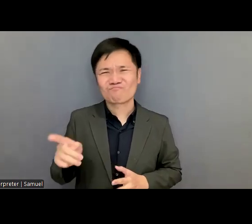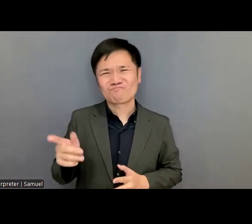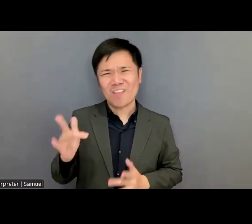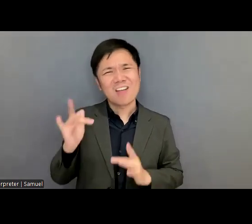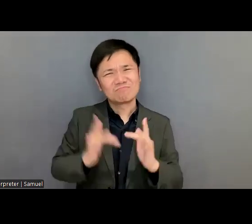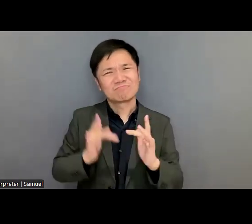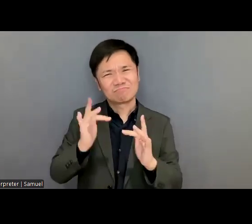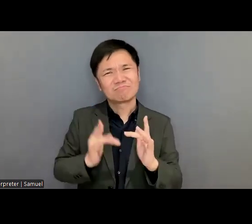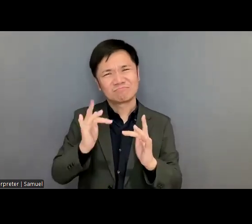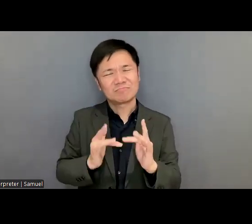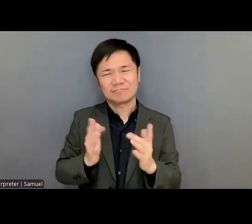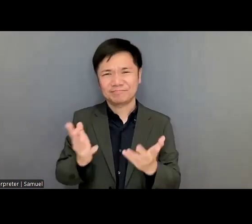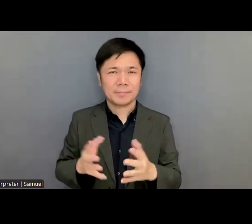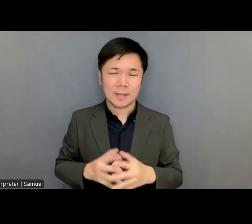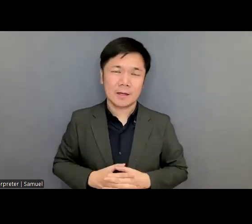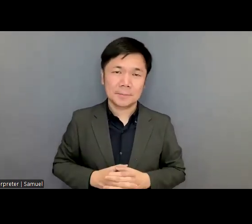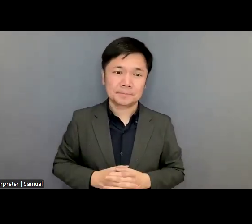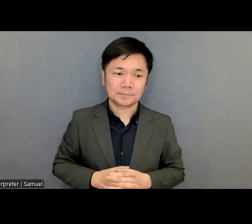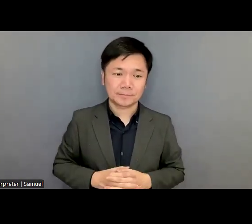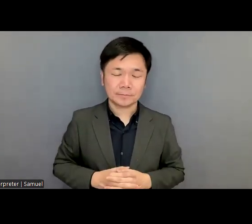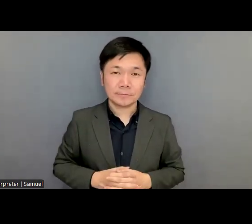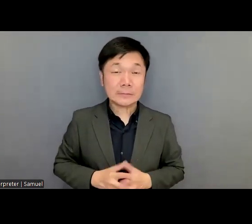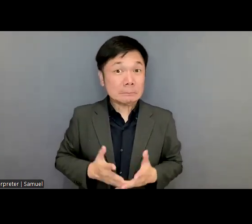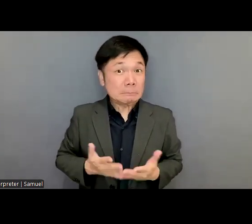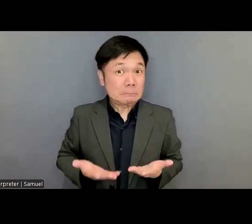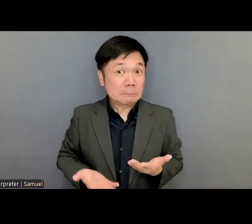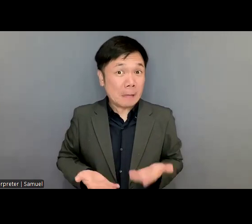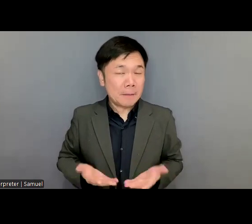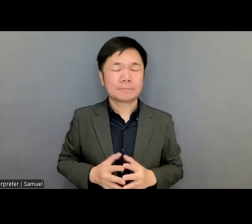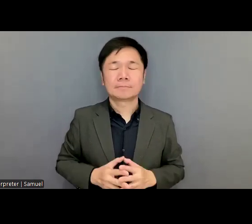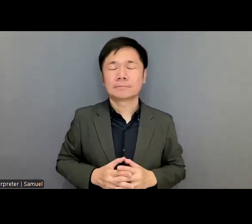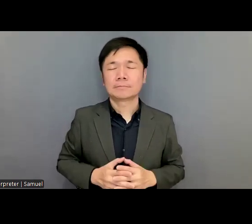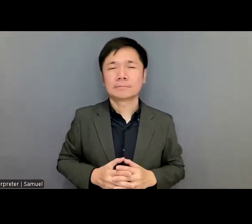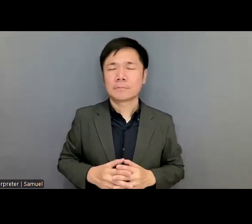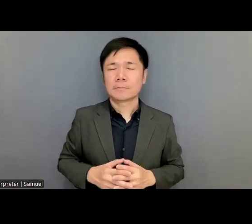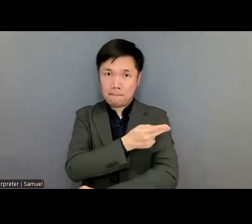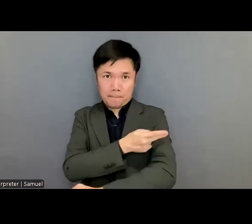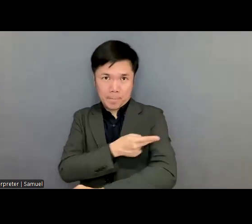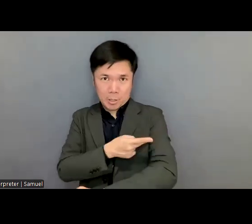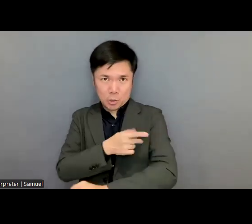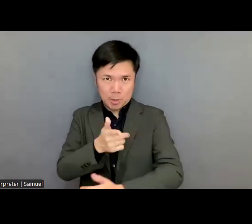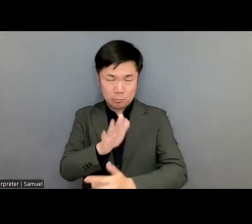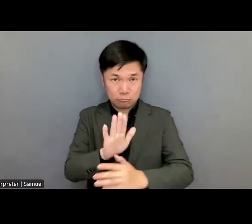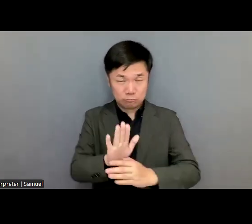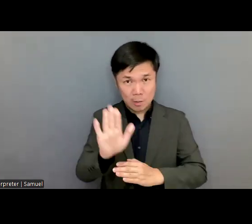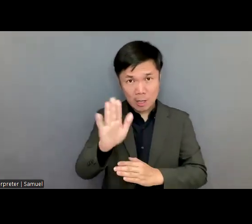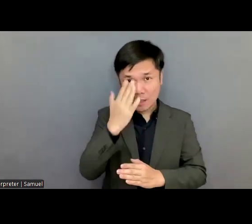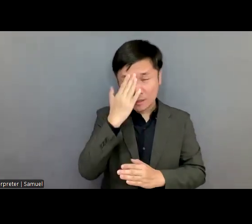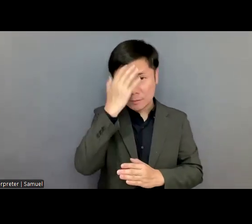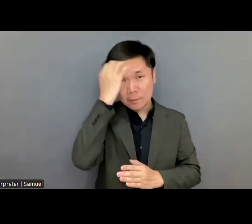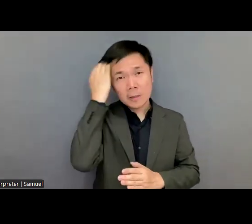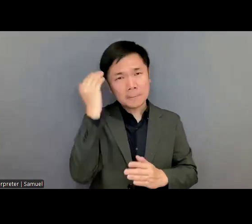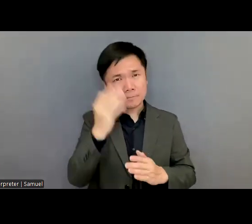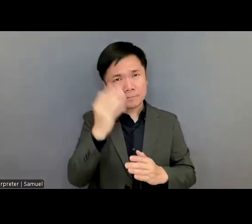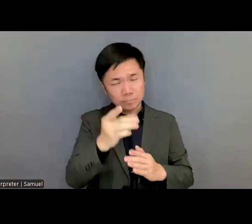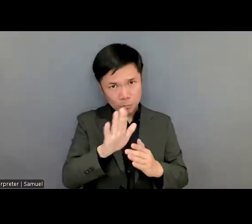issues. Okay, but maybe Pratima, if you are still there, because I remember that you mentioned that you will be